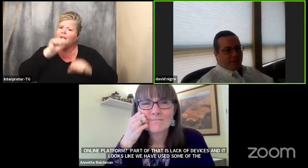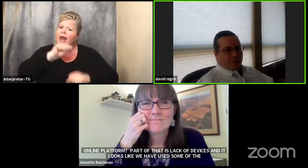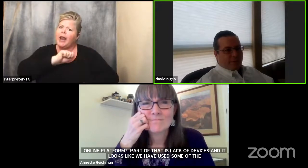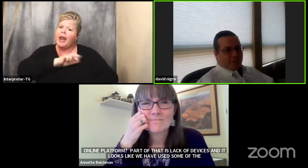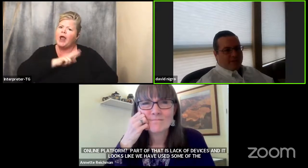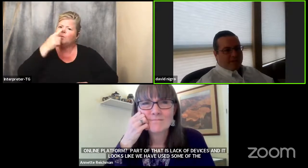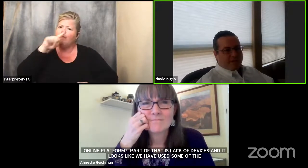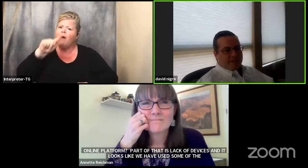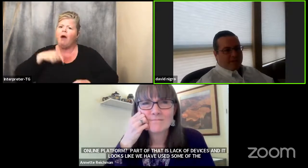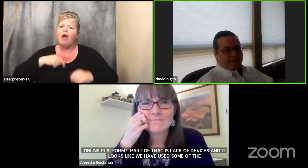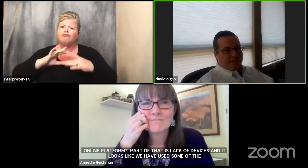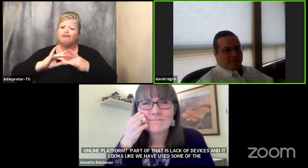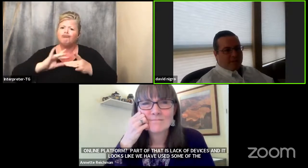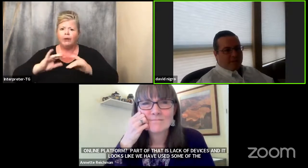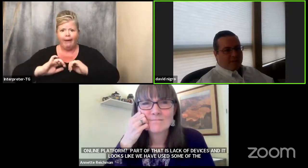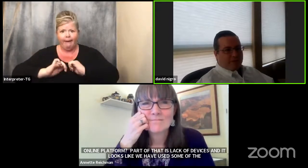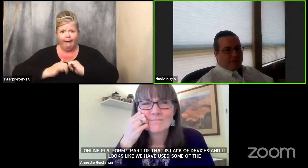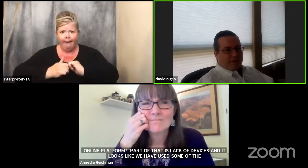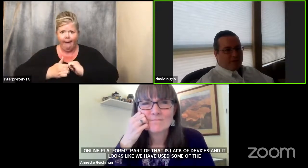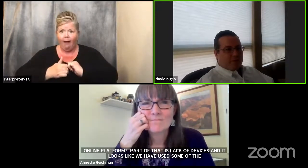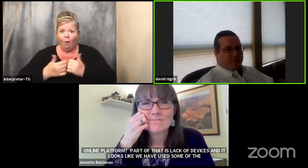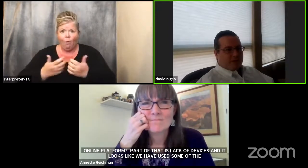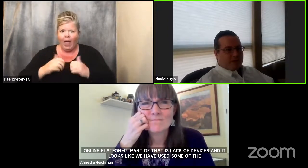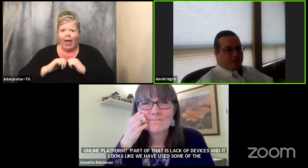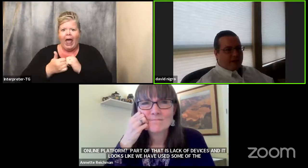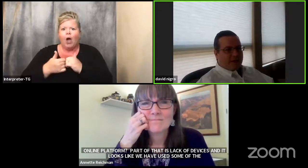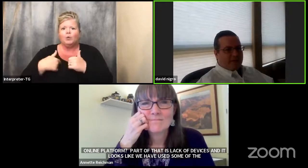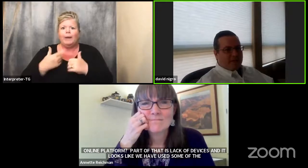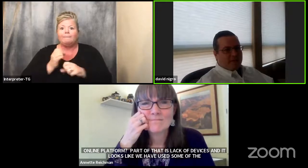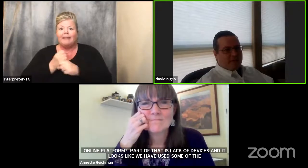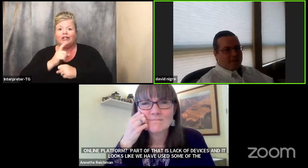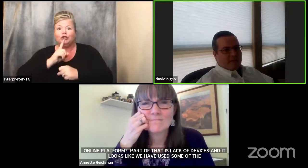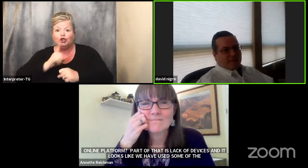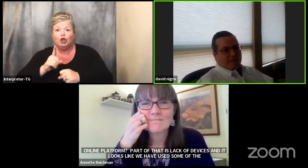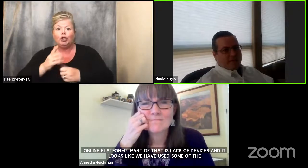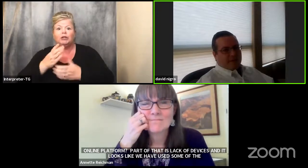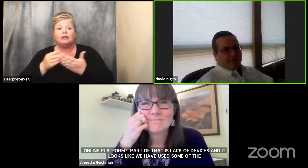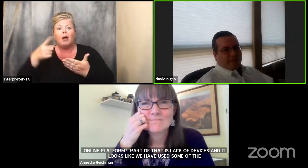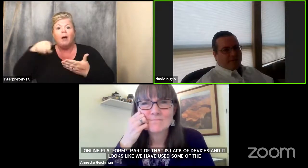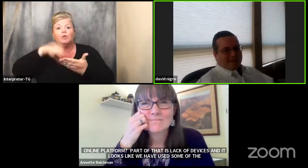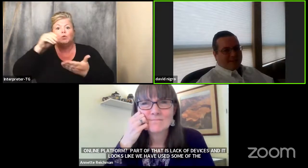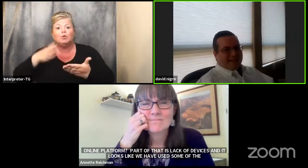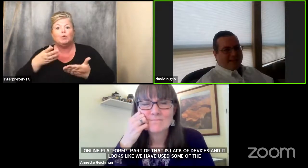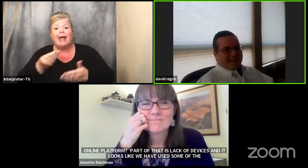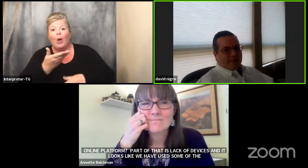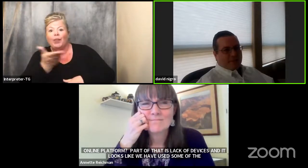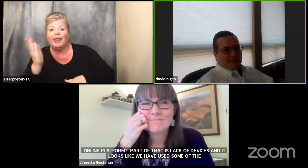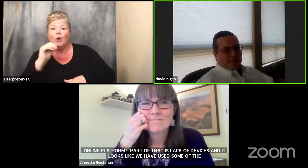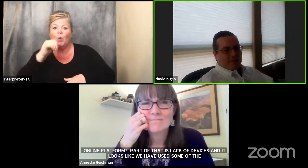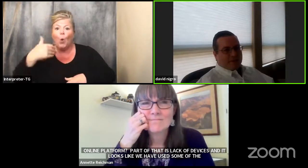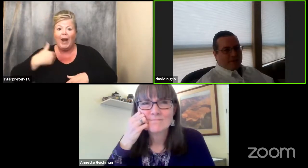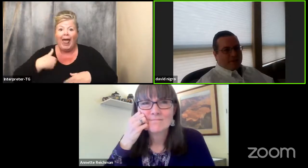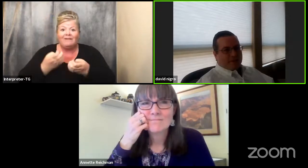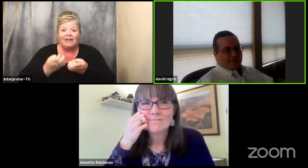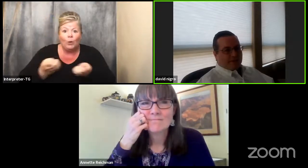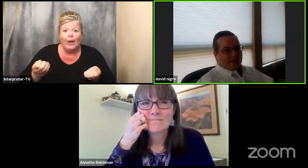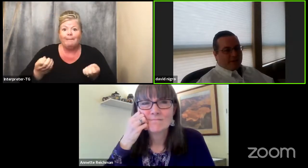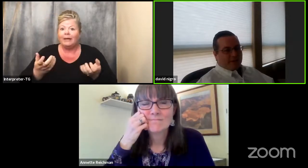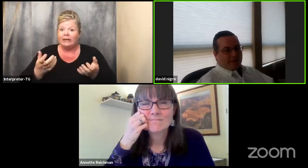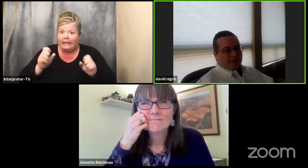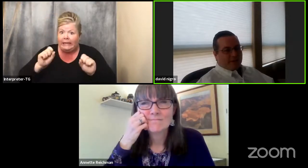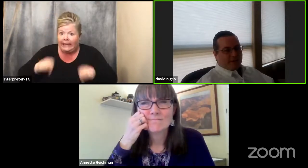how we're proceeding to make sure that students that don't have devices can get them and can get access to an